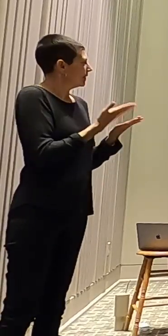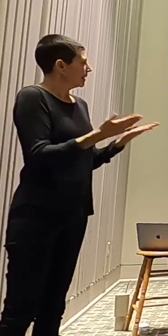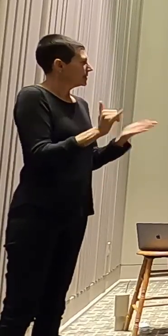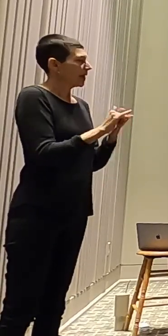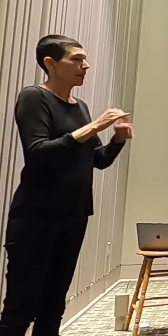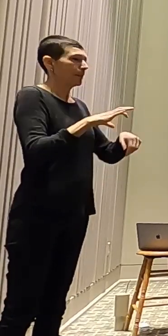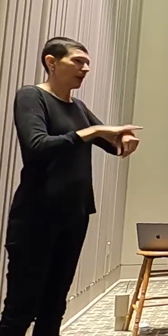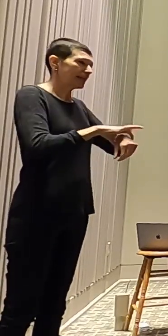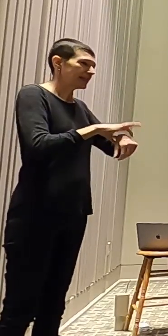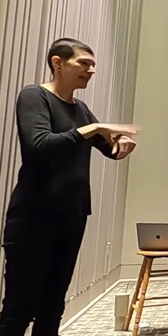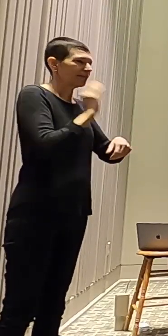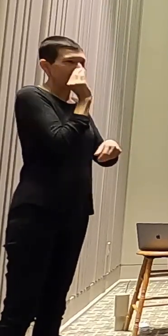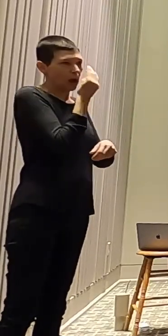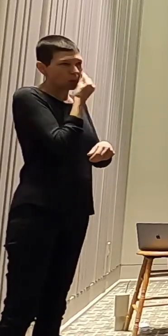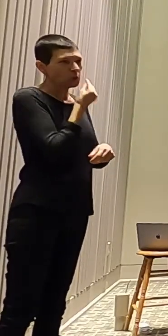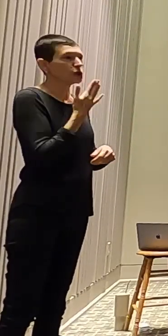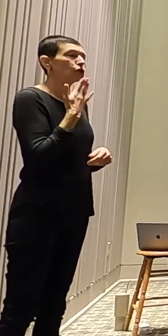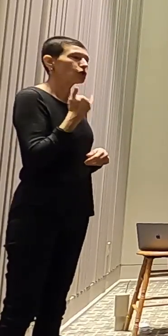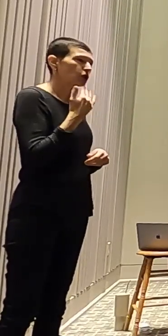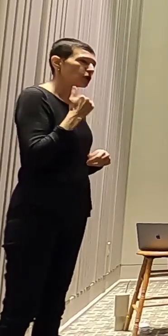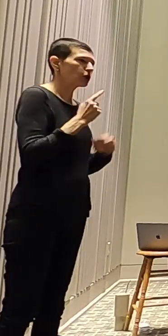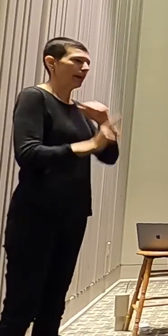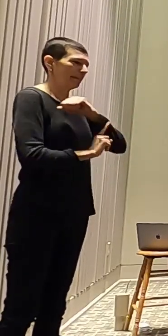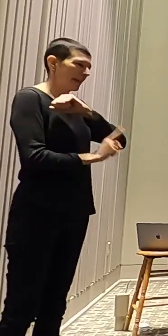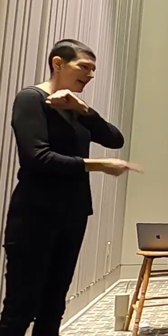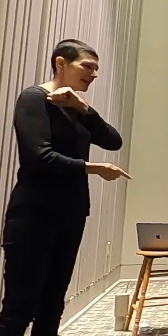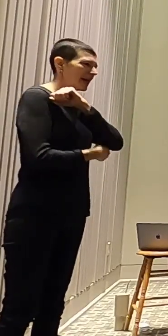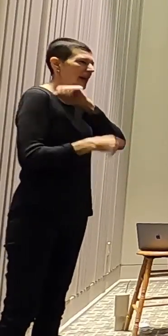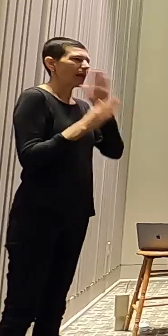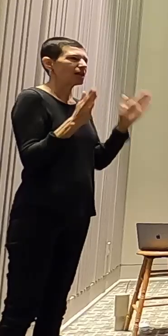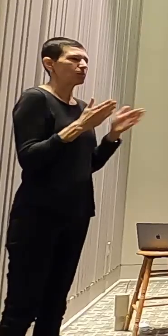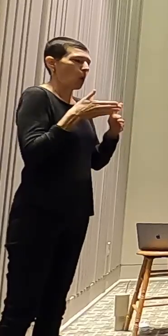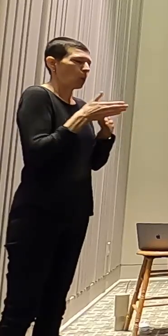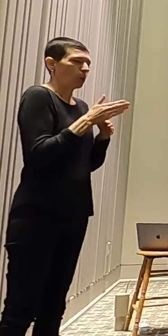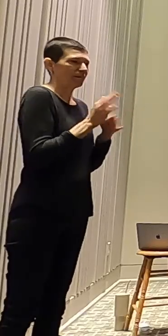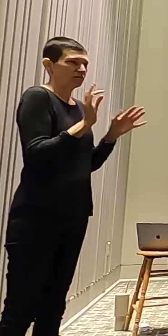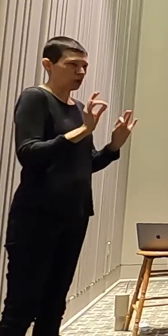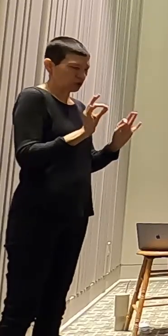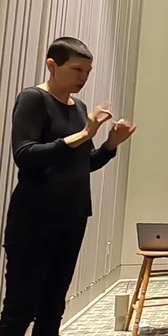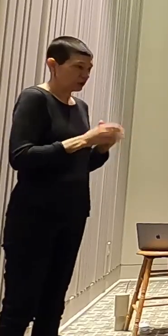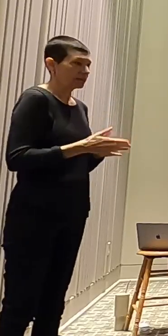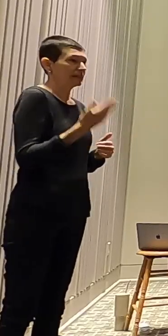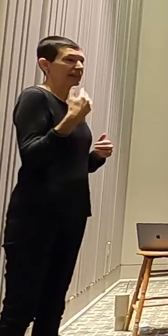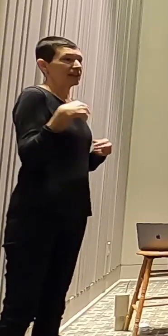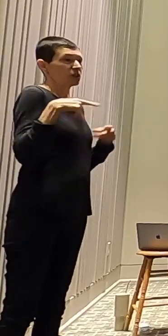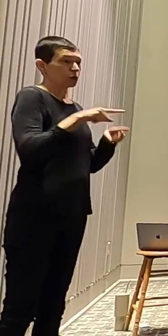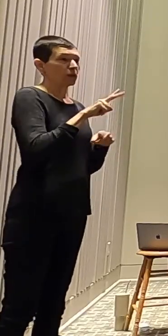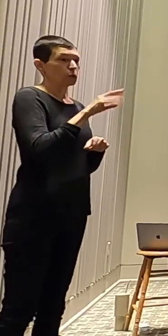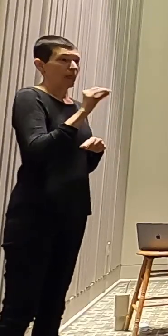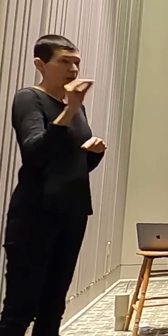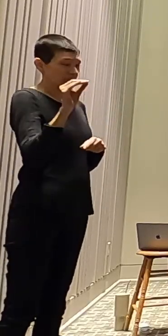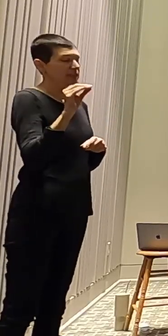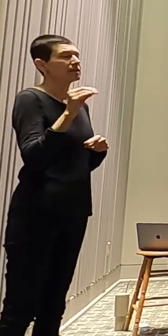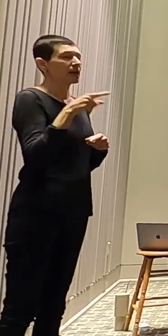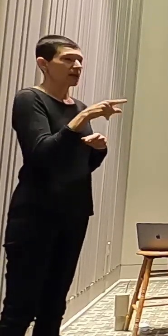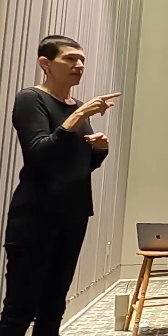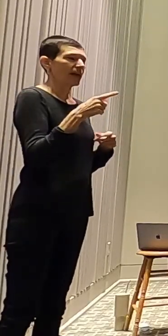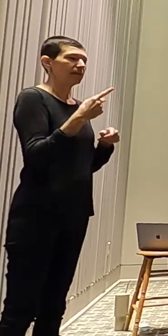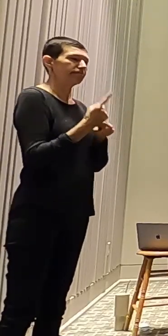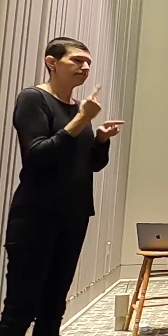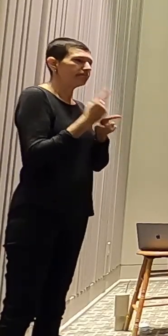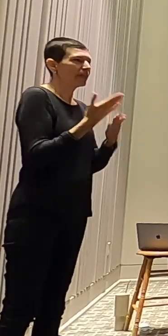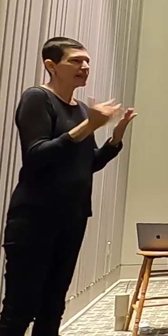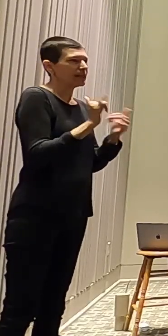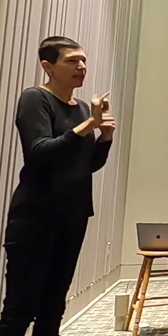like bracelets, flour, sugar, baskets, and small wooden furniture. In the 2000s, they continue with practical items